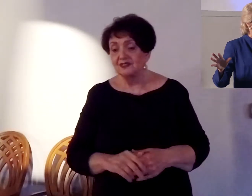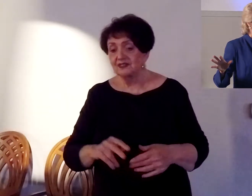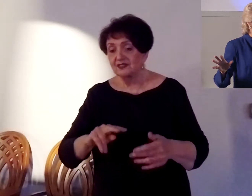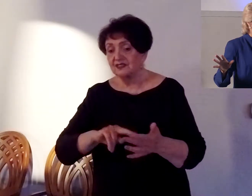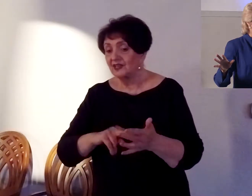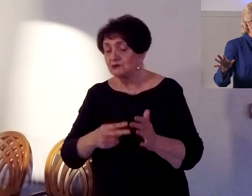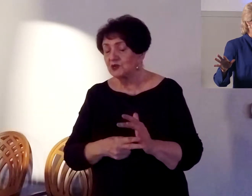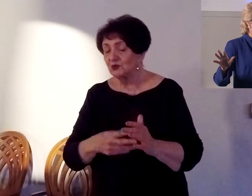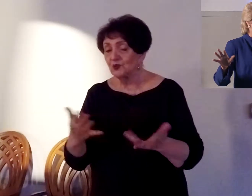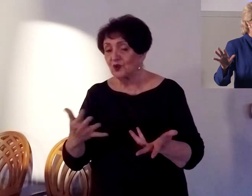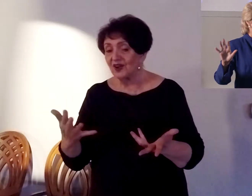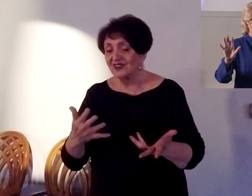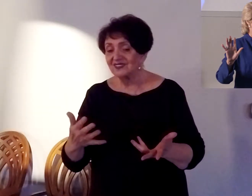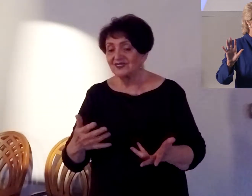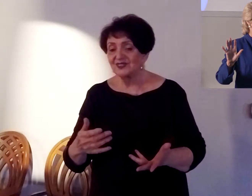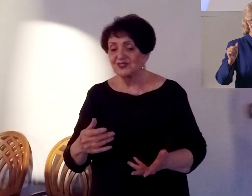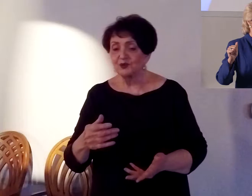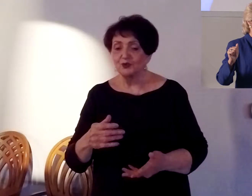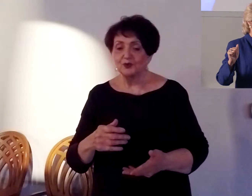non-privileged,